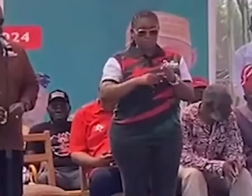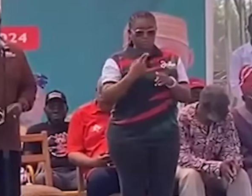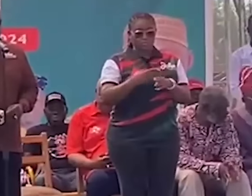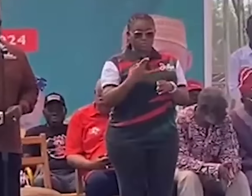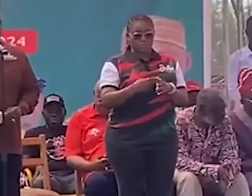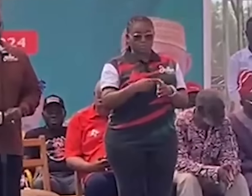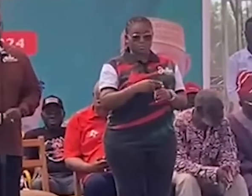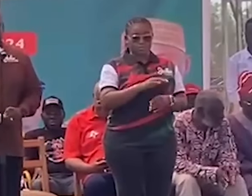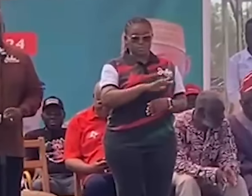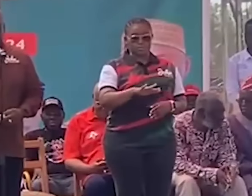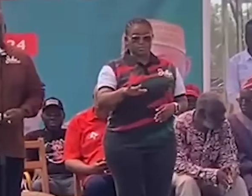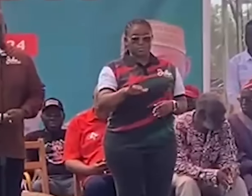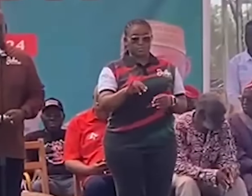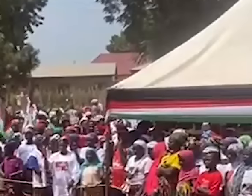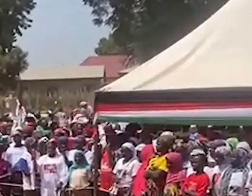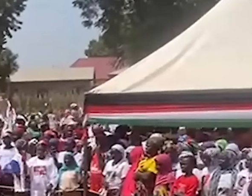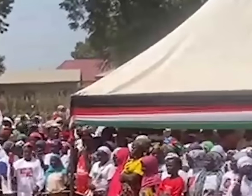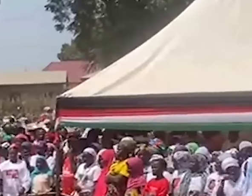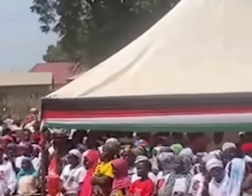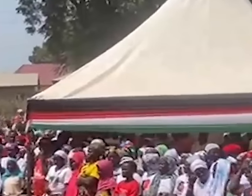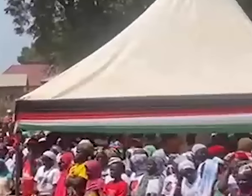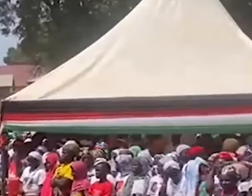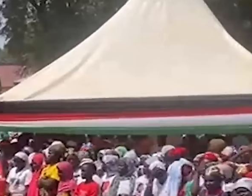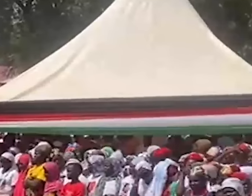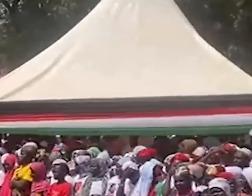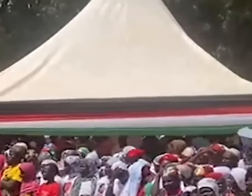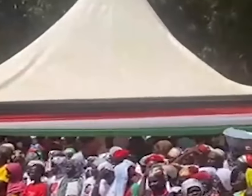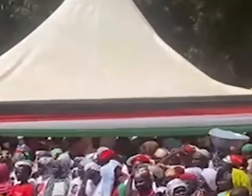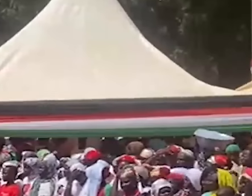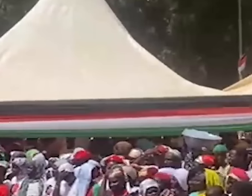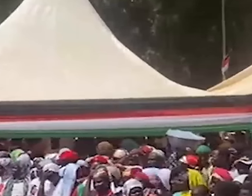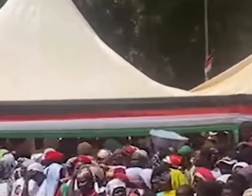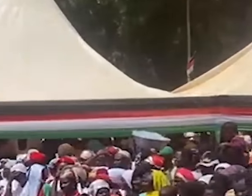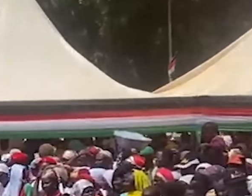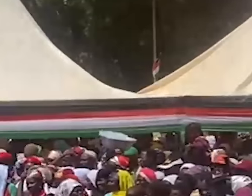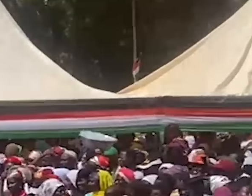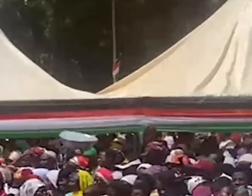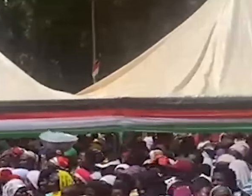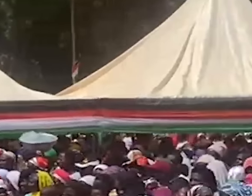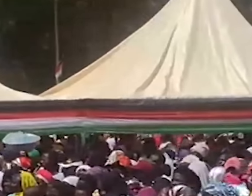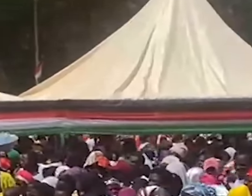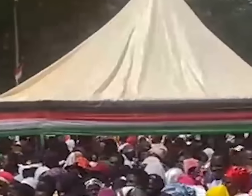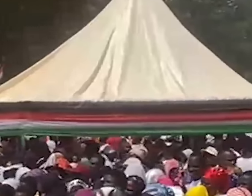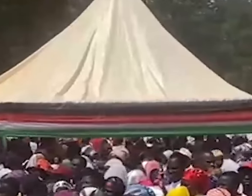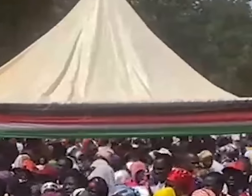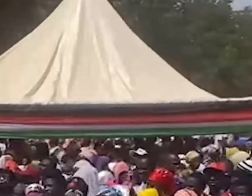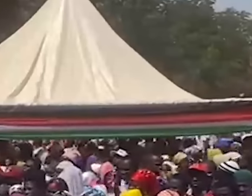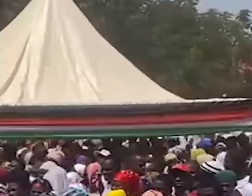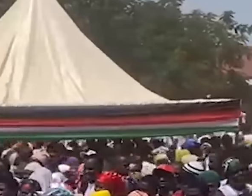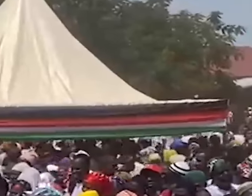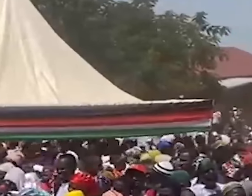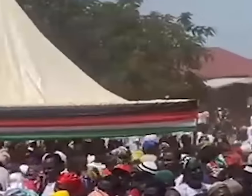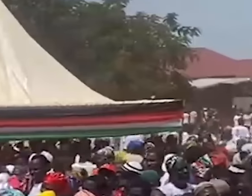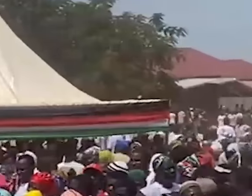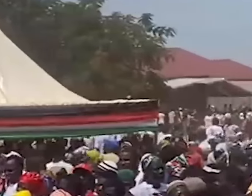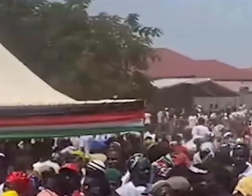rhymes. And that one, you just have to learn it by heart. Even when you are sleeping, you should be able to repeat it. So